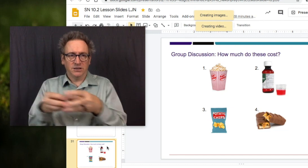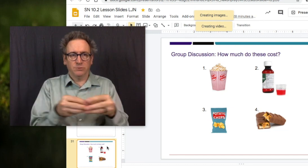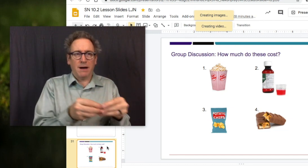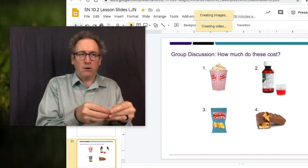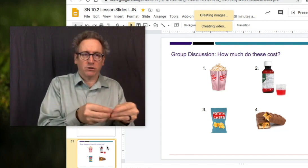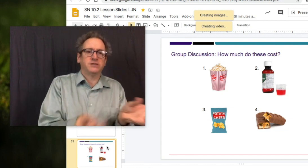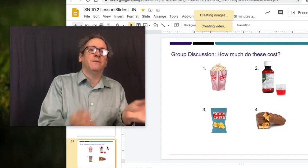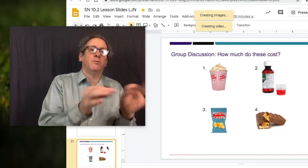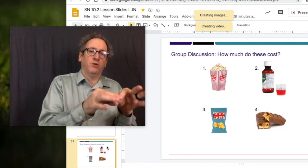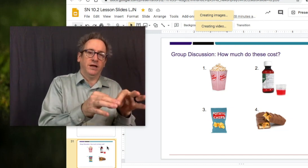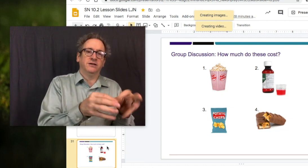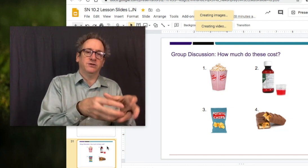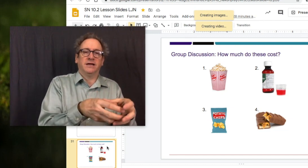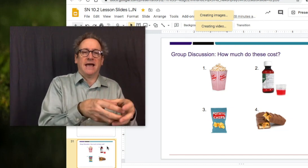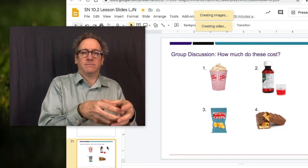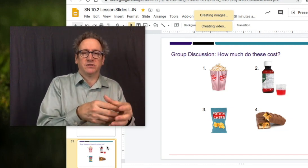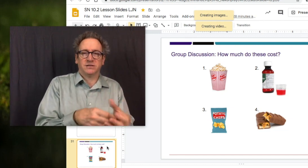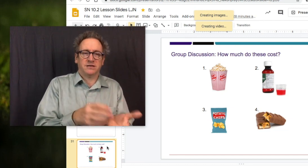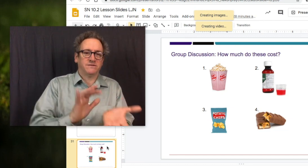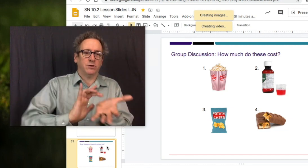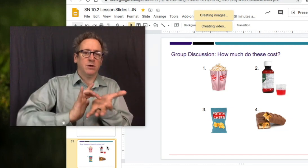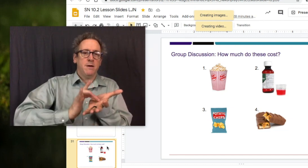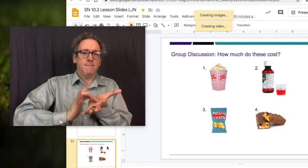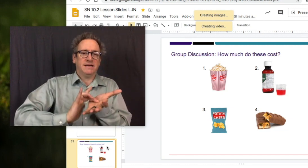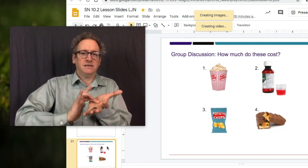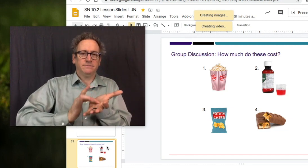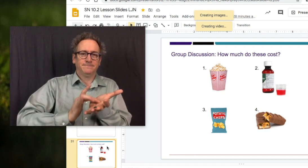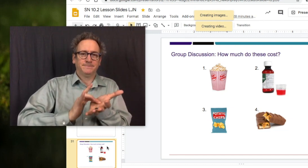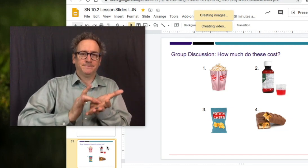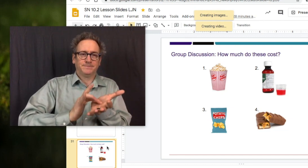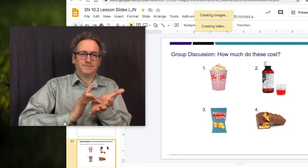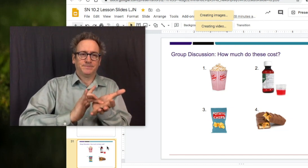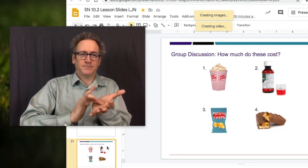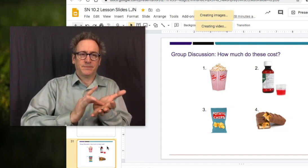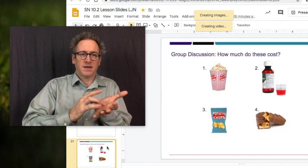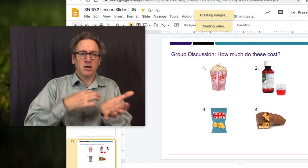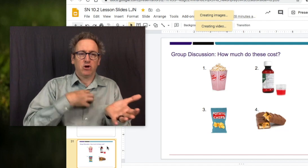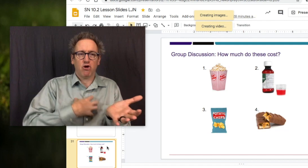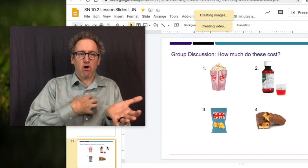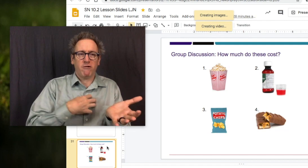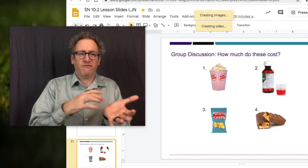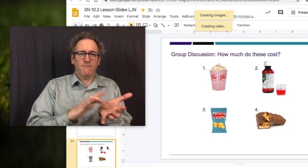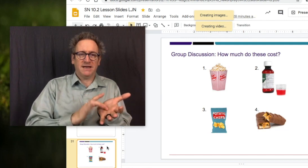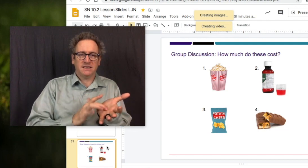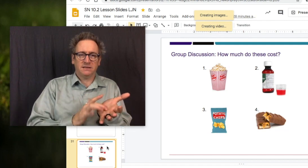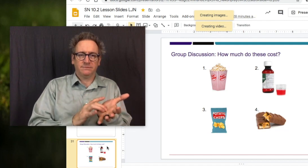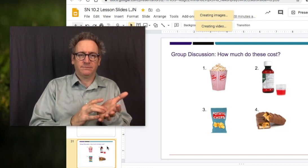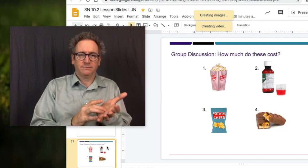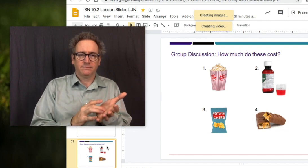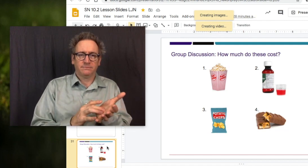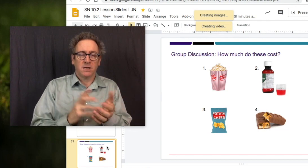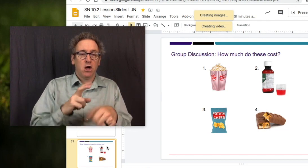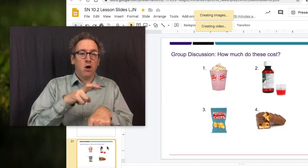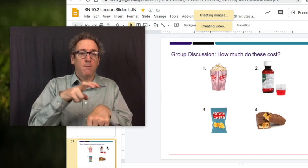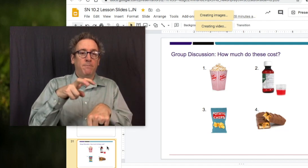medicines into powders to be able to put into like capsules and stuff. So medicine, cough, medicine,